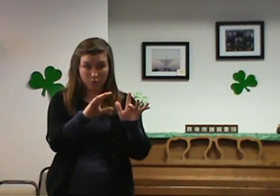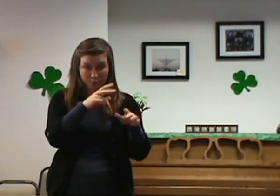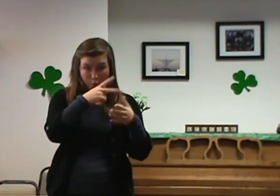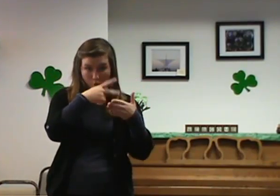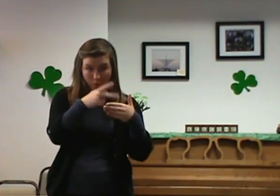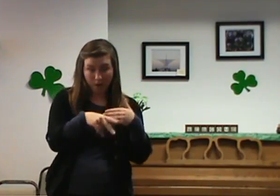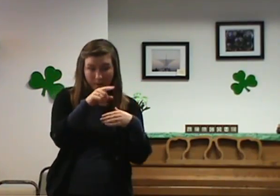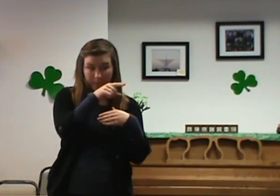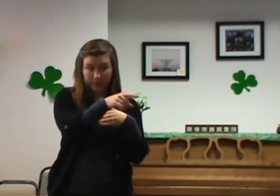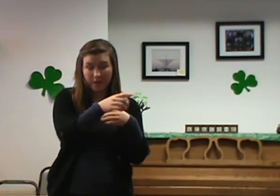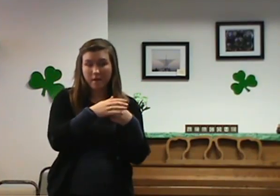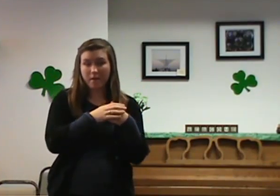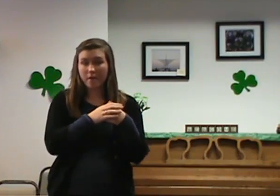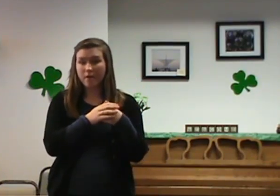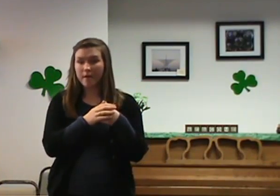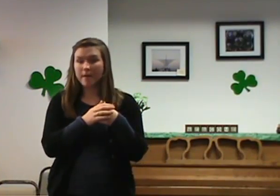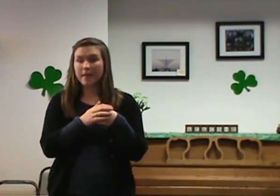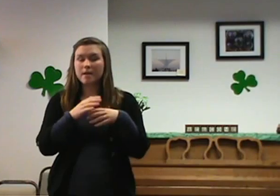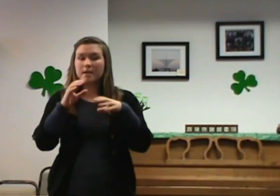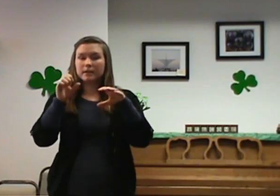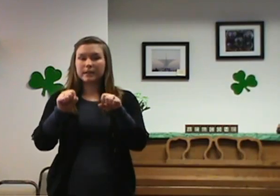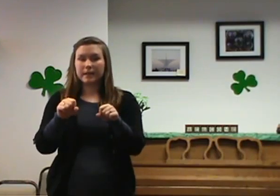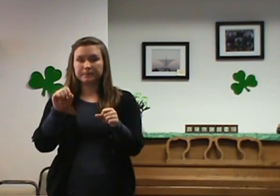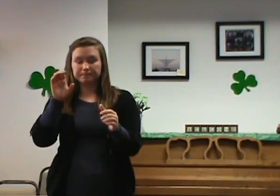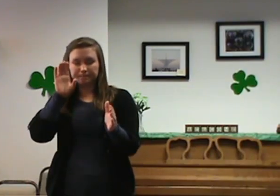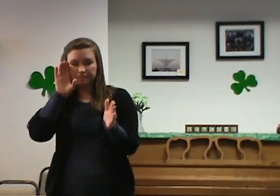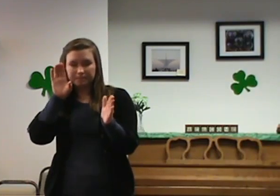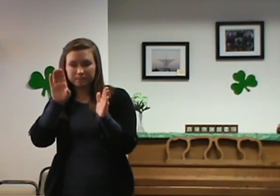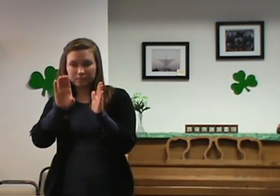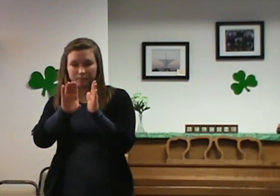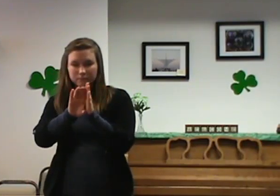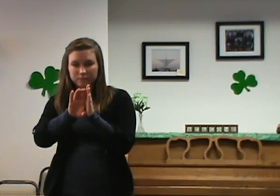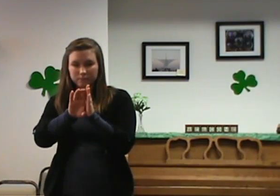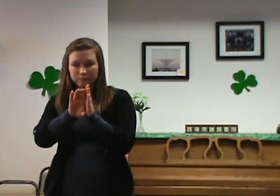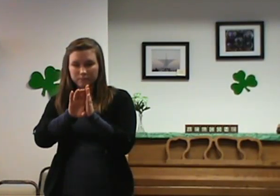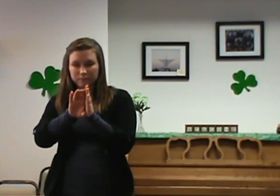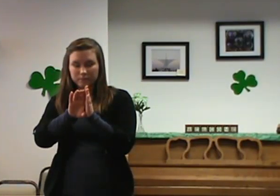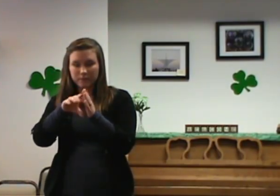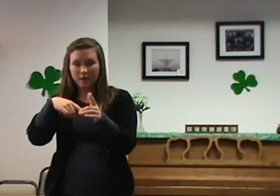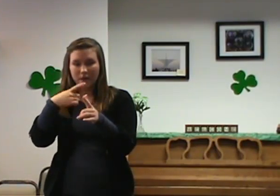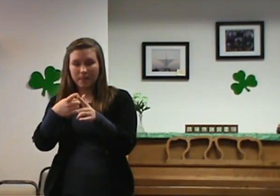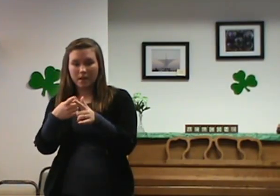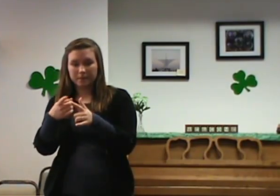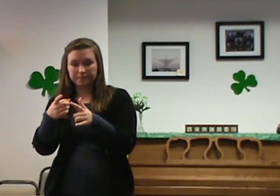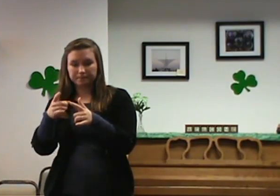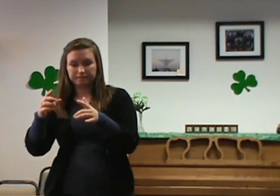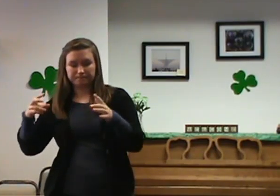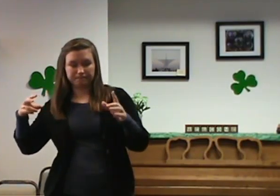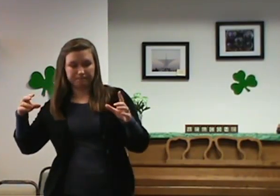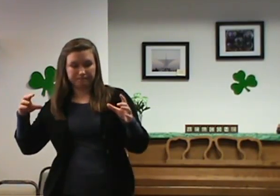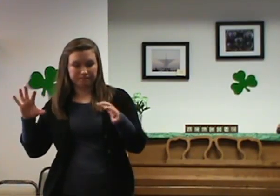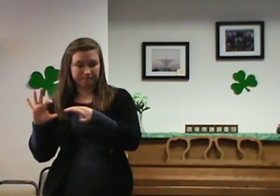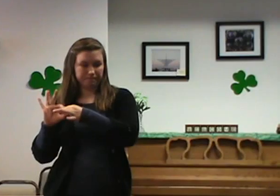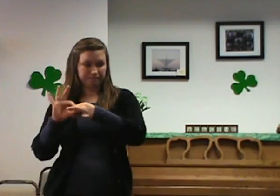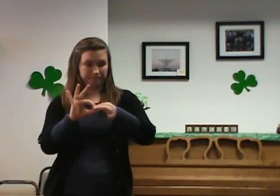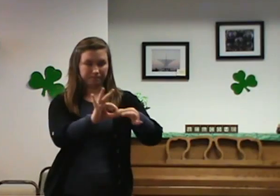the image and send it to the computer and read it for them. So you can either get it as a freestanding piece, or you can